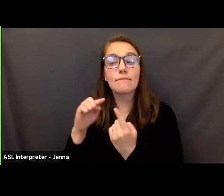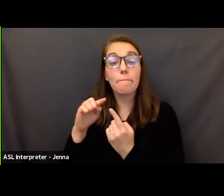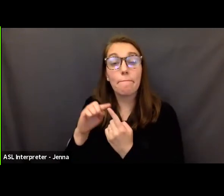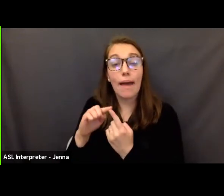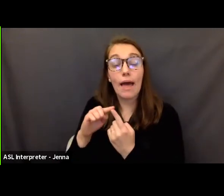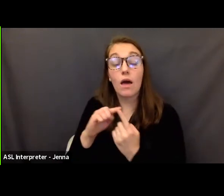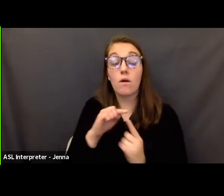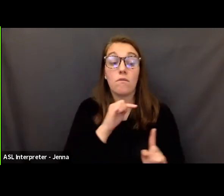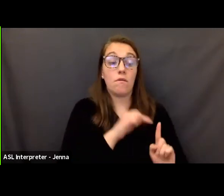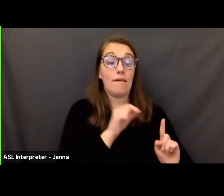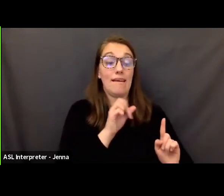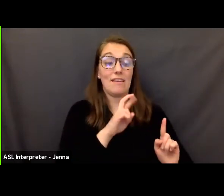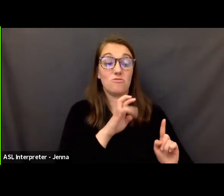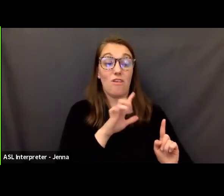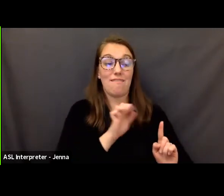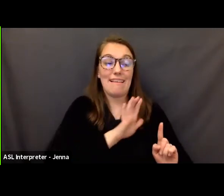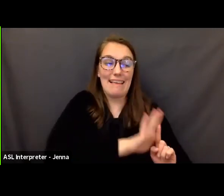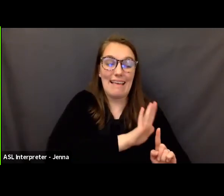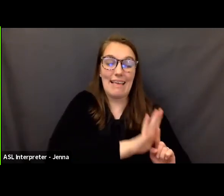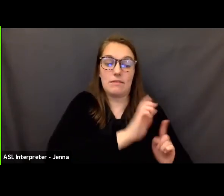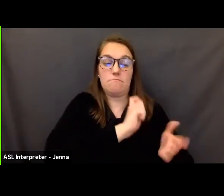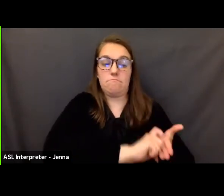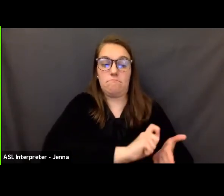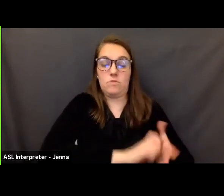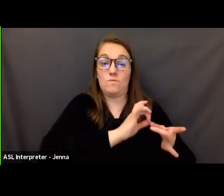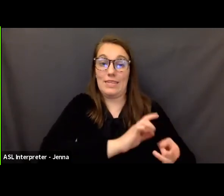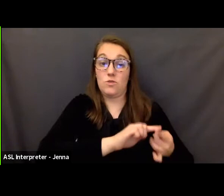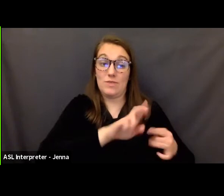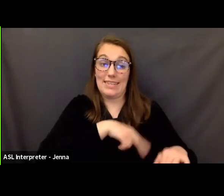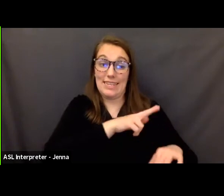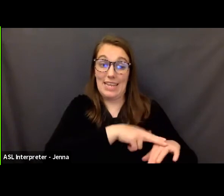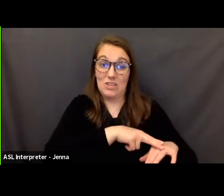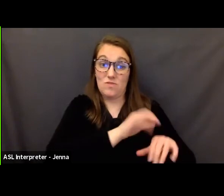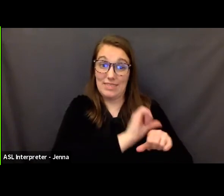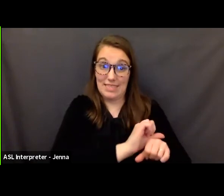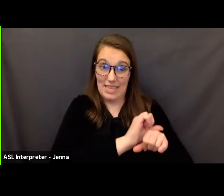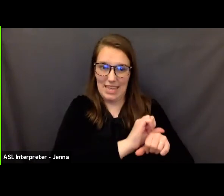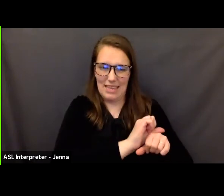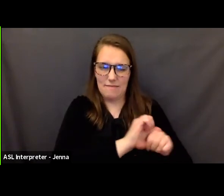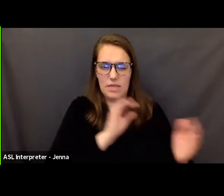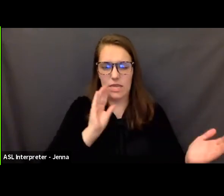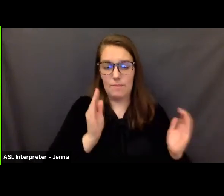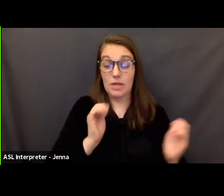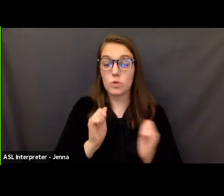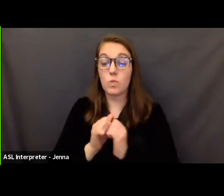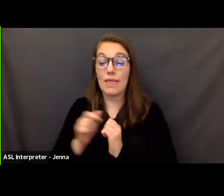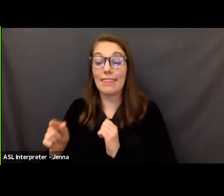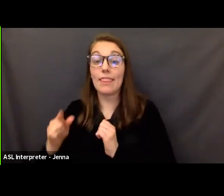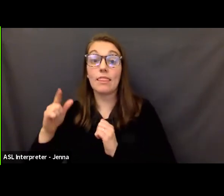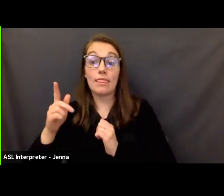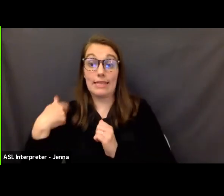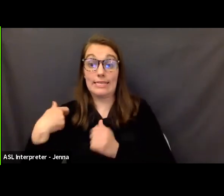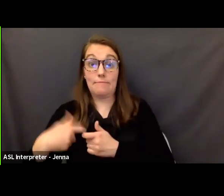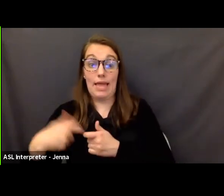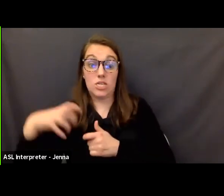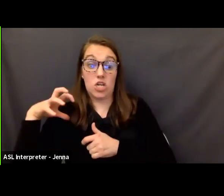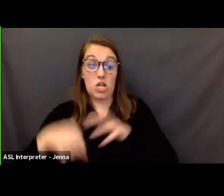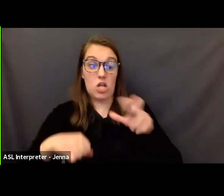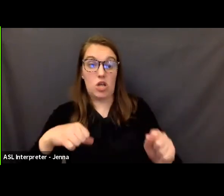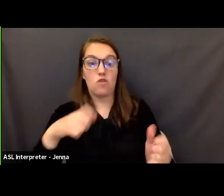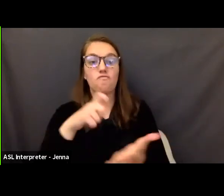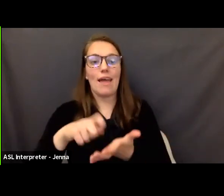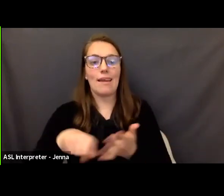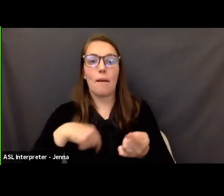of the natural slave and the Spanish colonialist accounts of the Amerindian peoples. Specifically, following